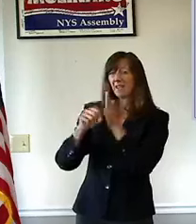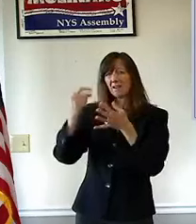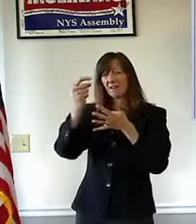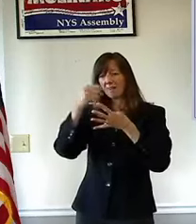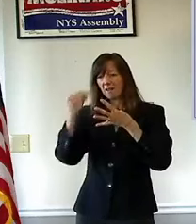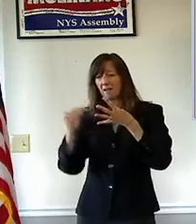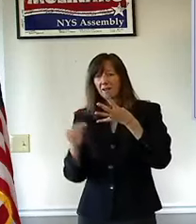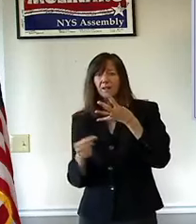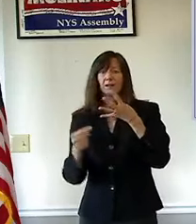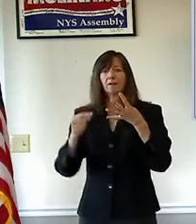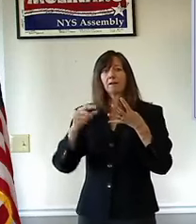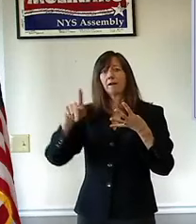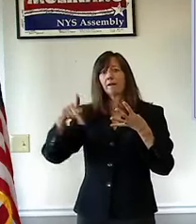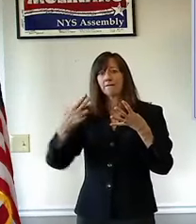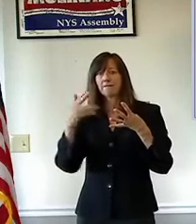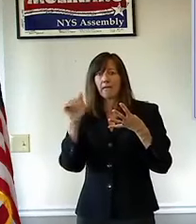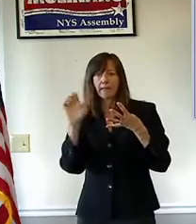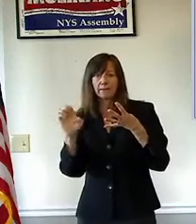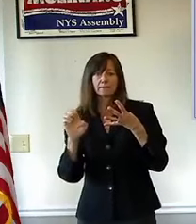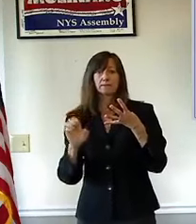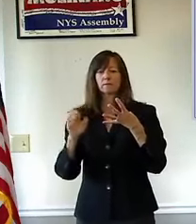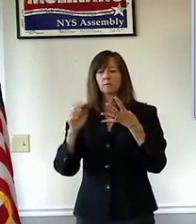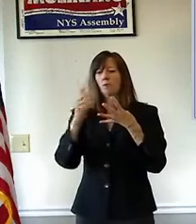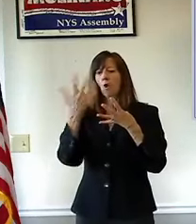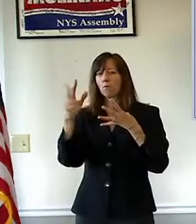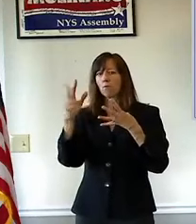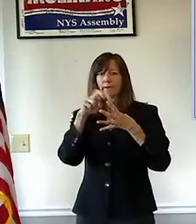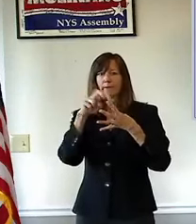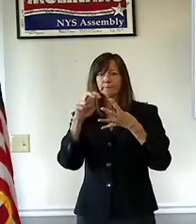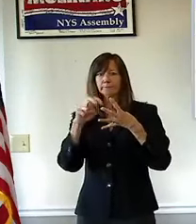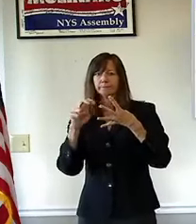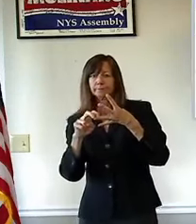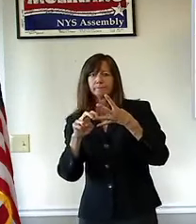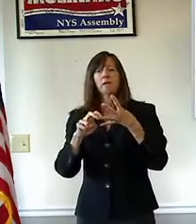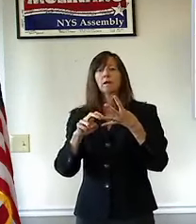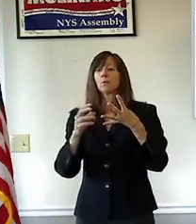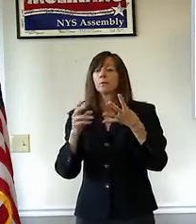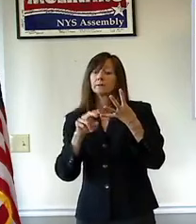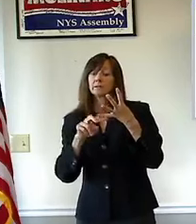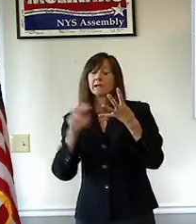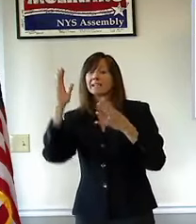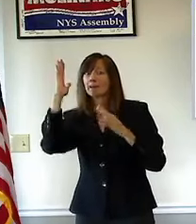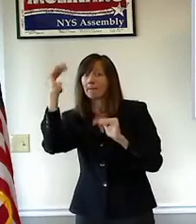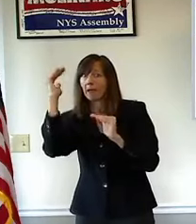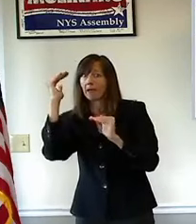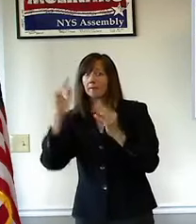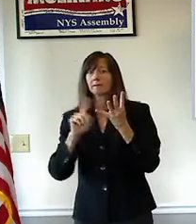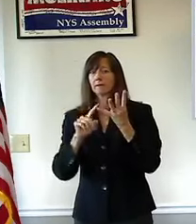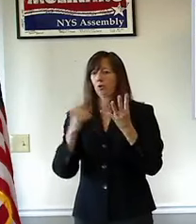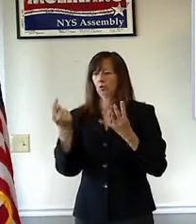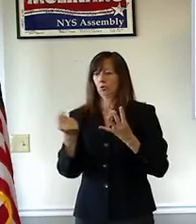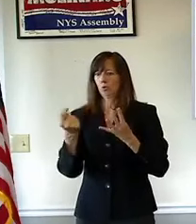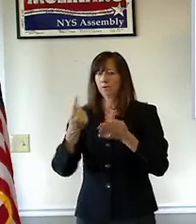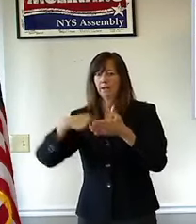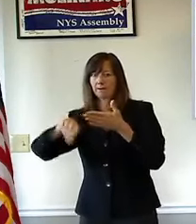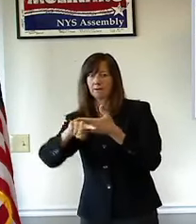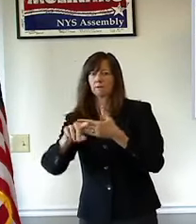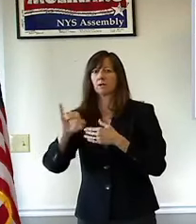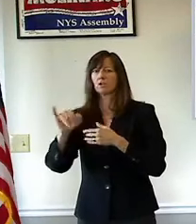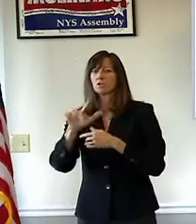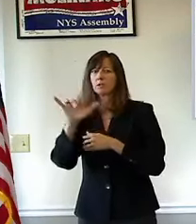expected to advance to phase four on or about July the 7th. That's Tuesday, July the 7th. Phase four has